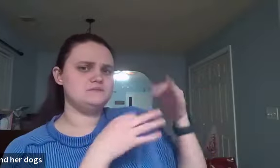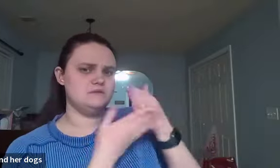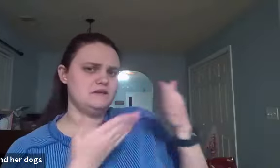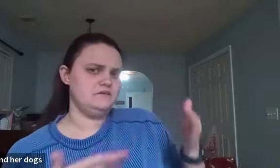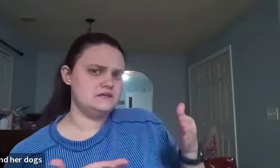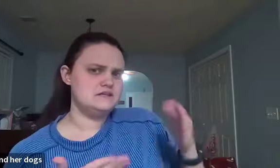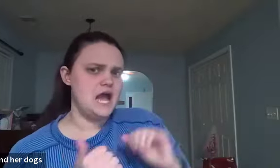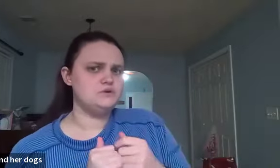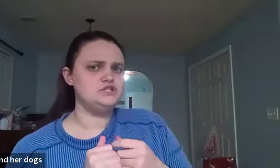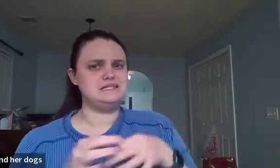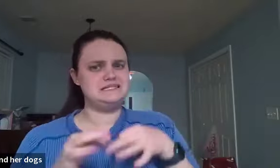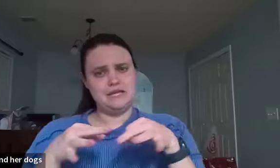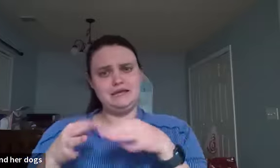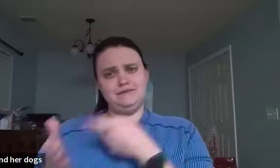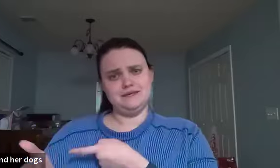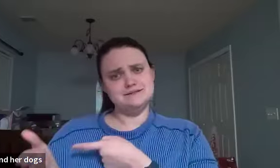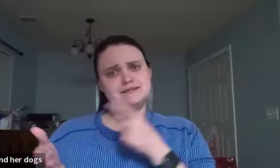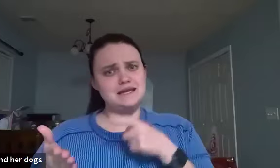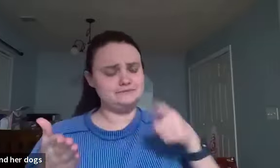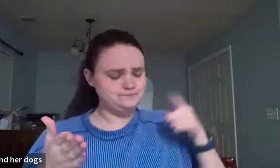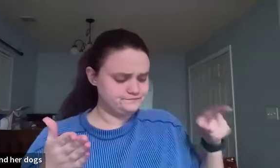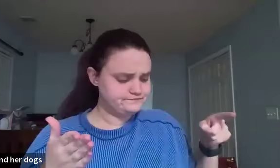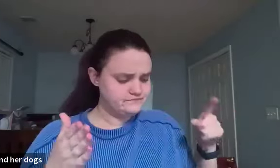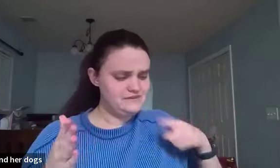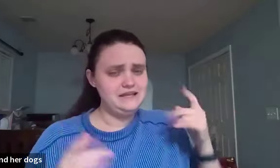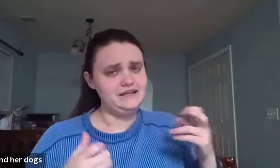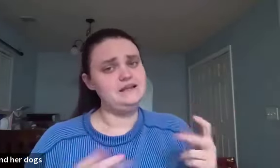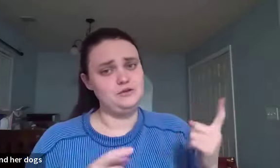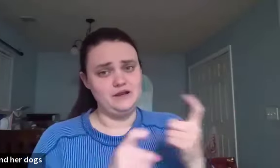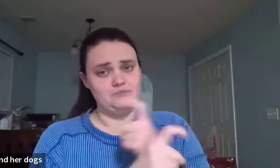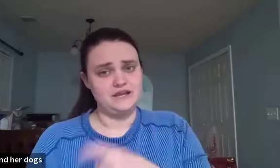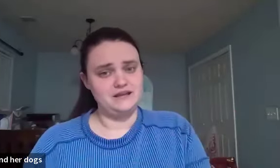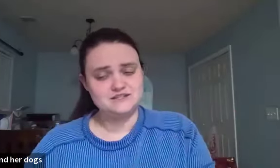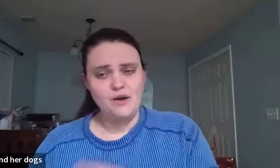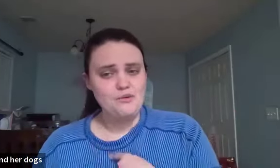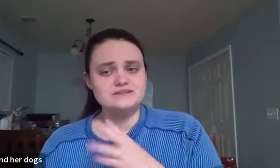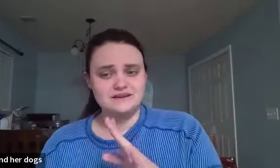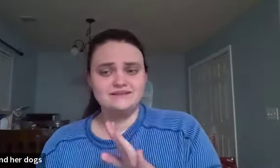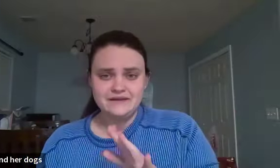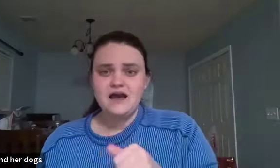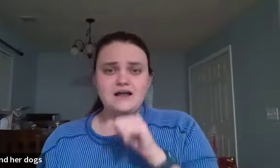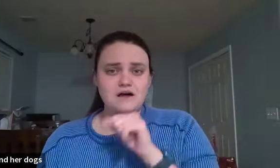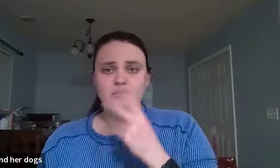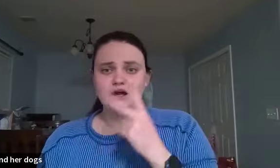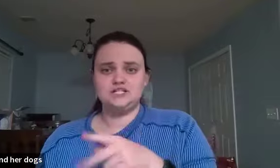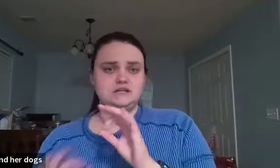describe something like this? How would you explain this? And it can get a little bit complicated. It's almost like, I love watching.